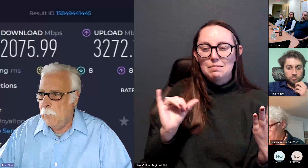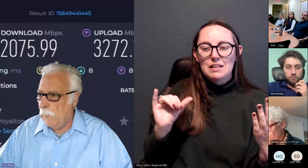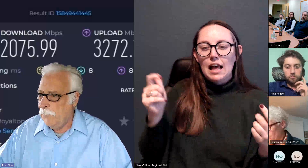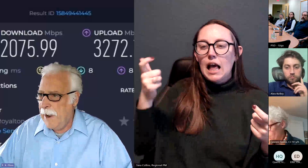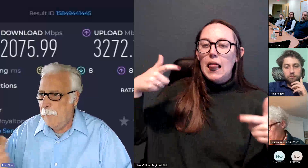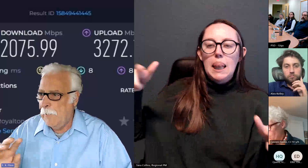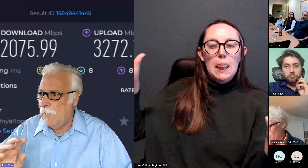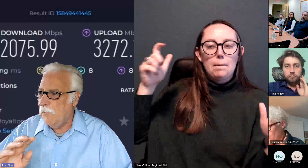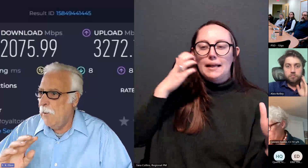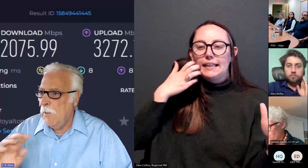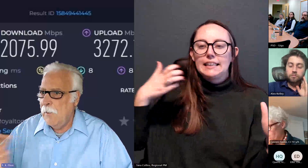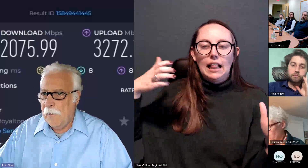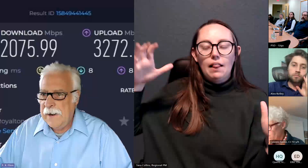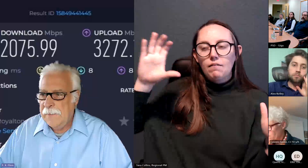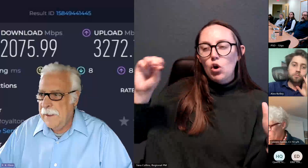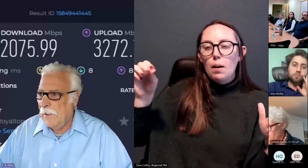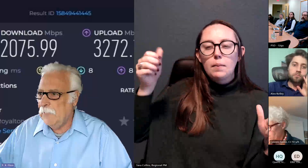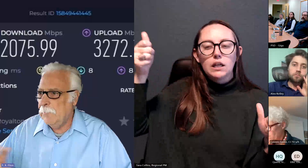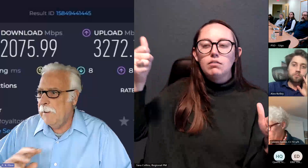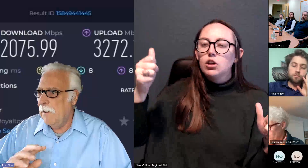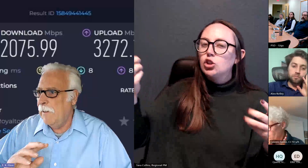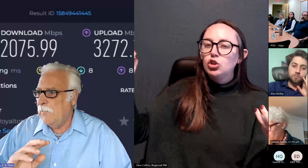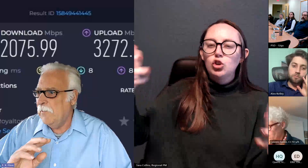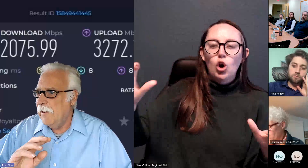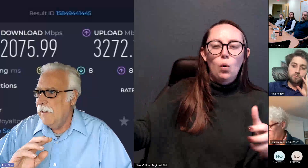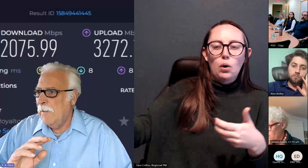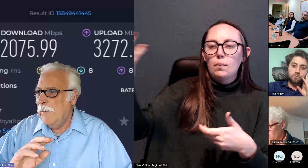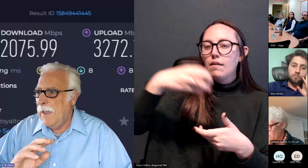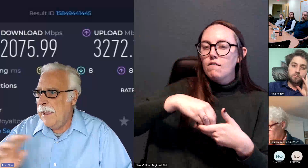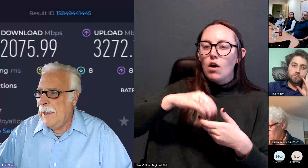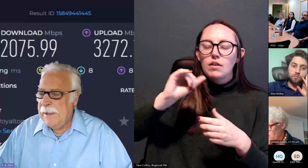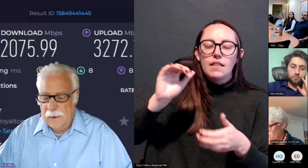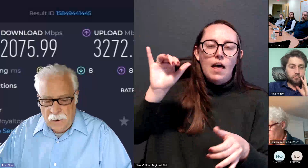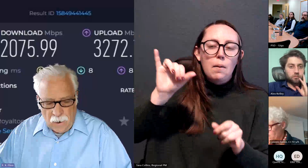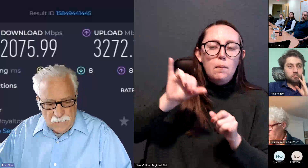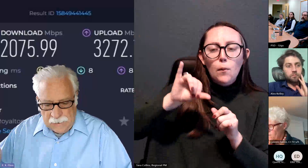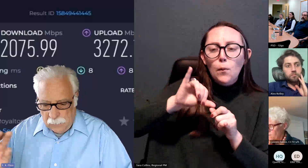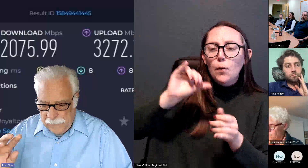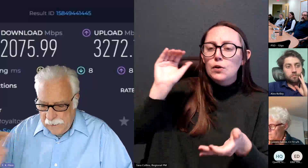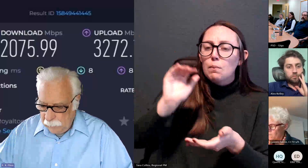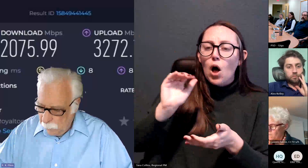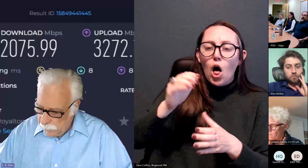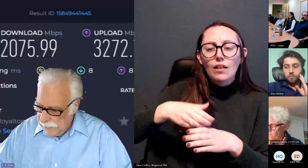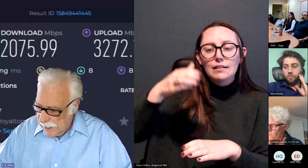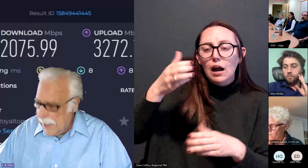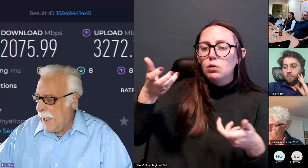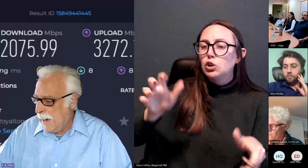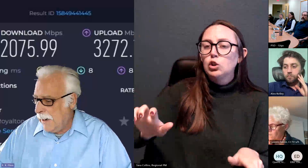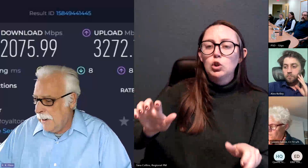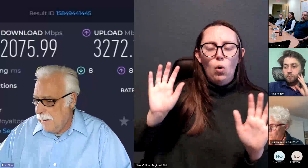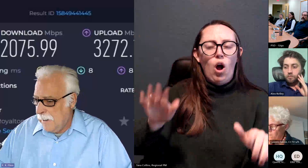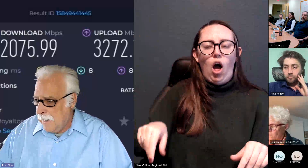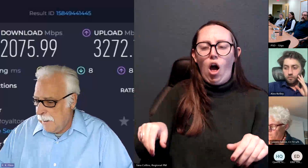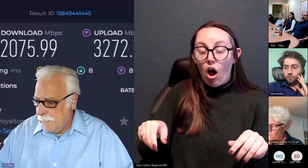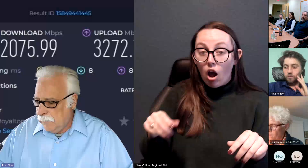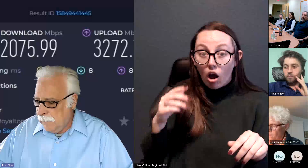doing small towers or anything else because they are looking at